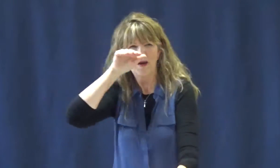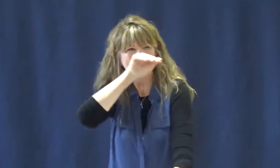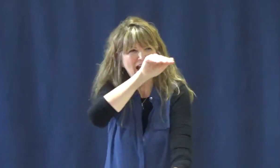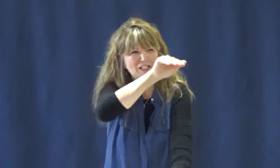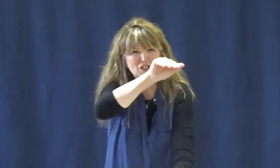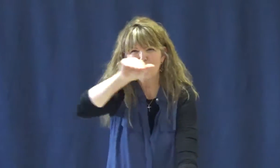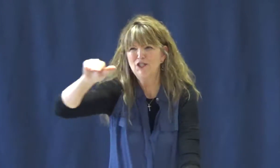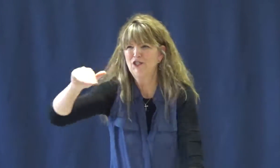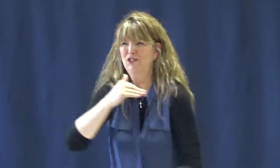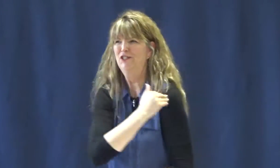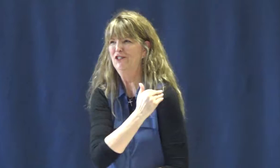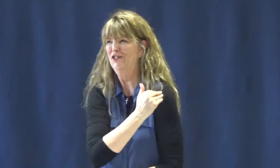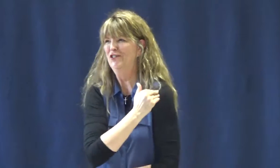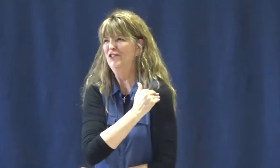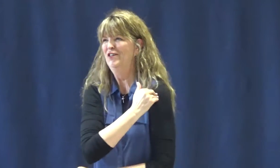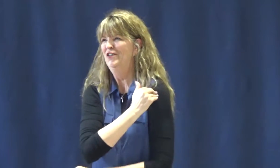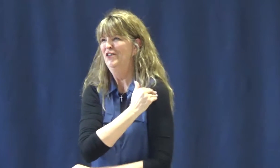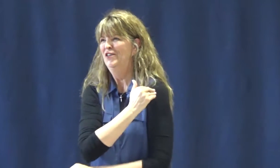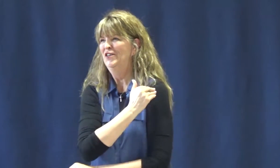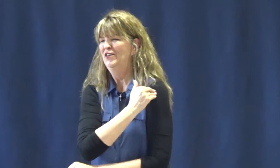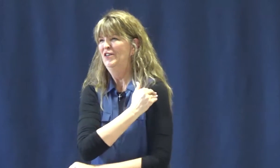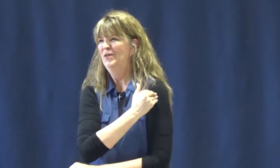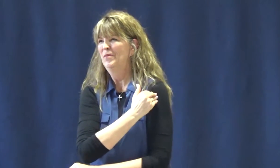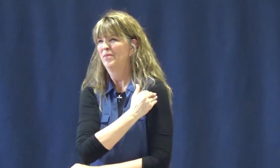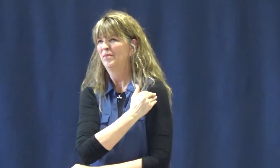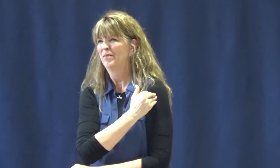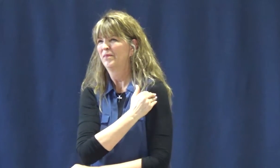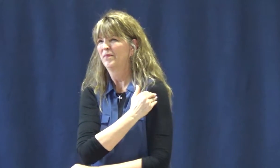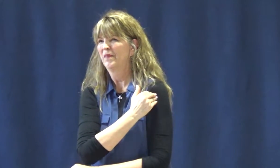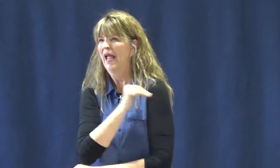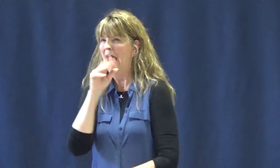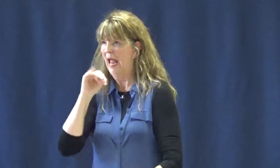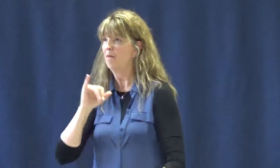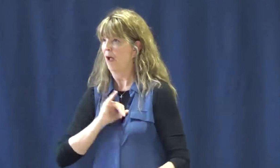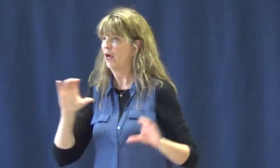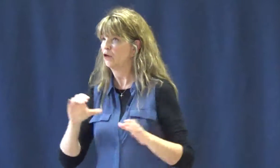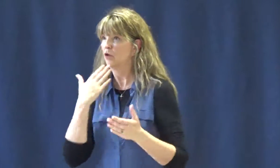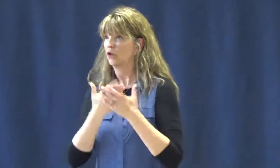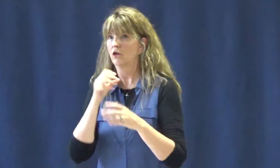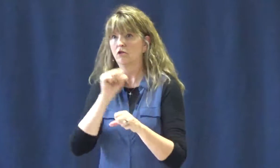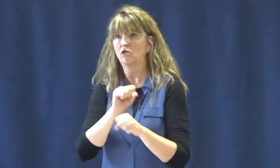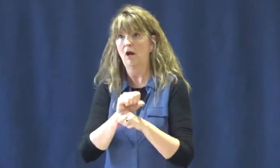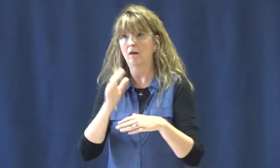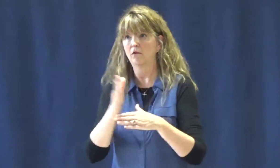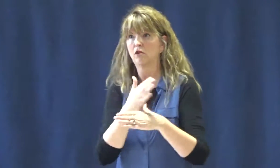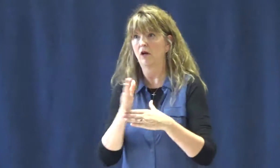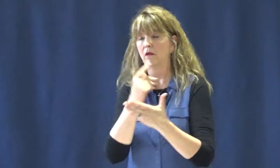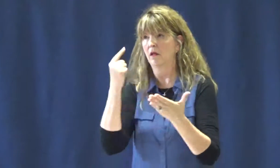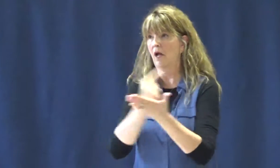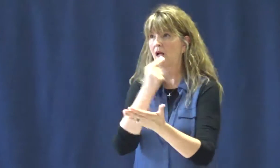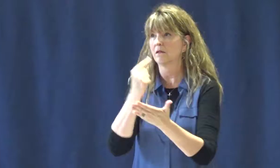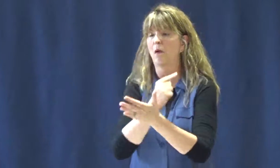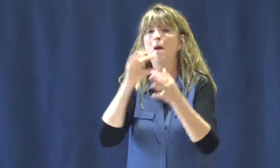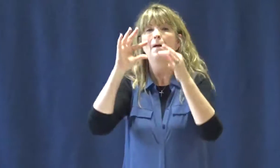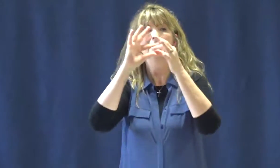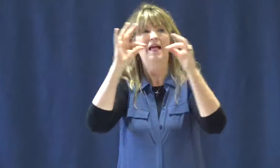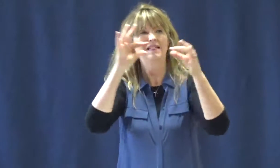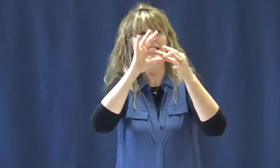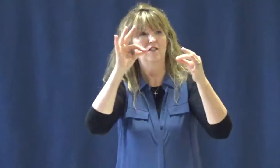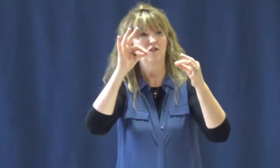Holy Spirit to nudge each one of us and ask each other, am I doing a good enough job